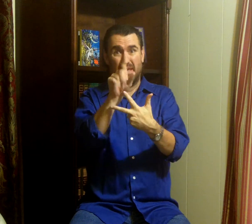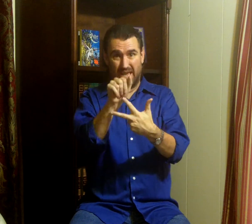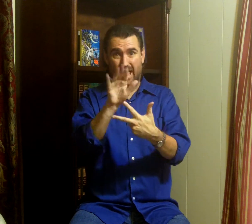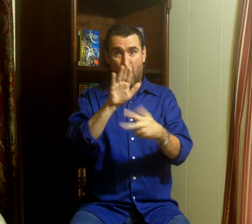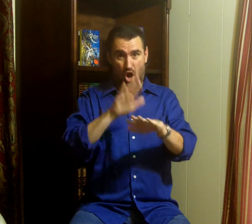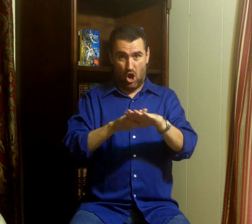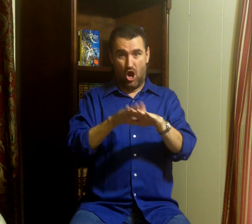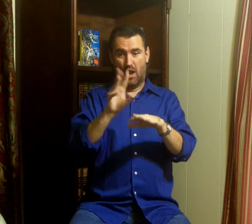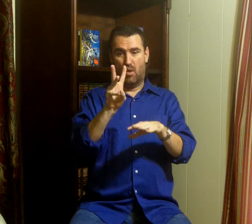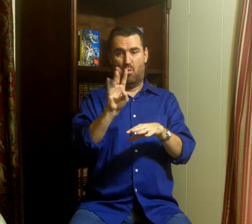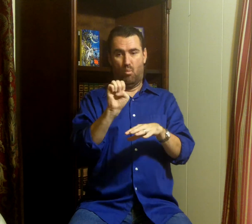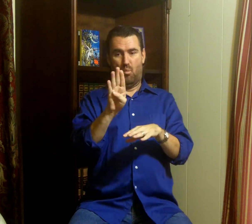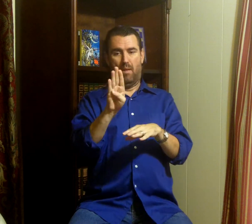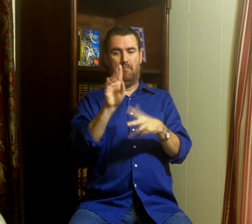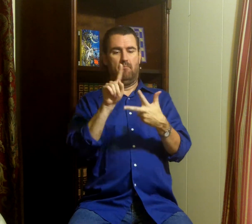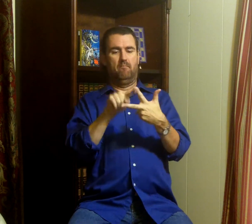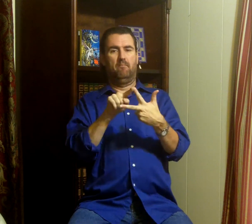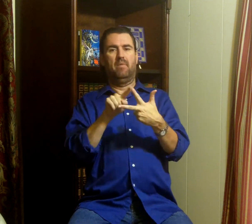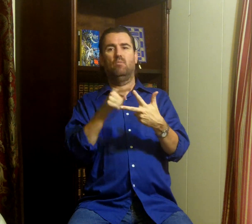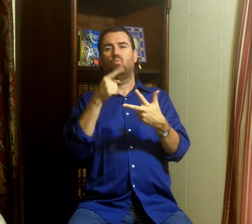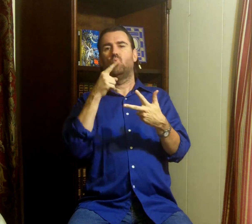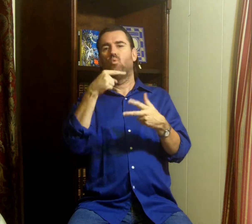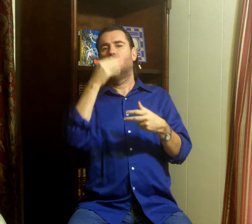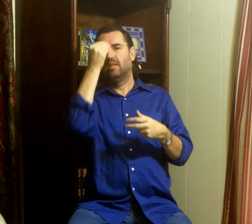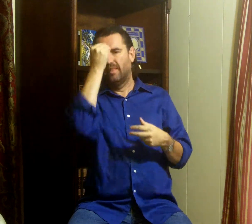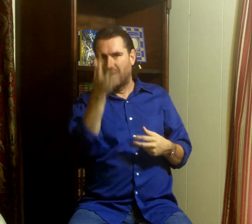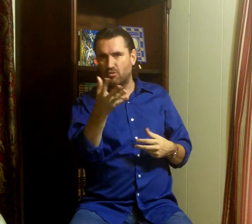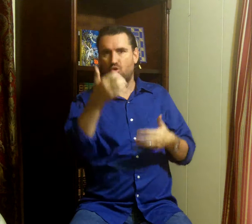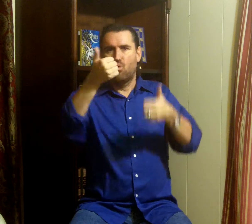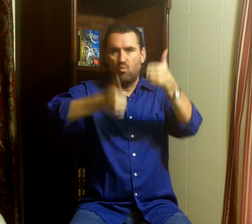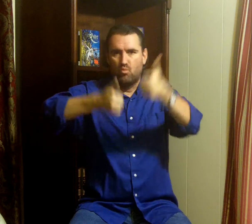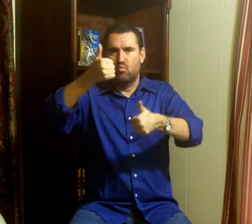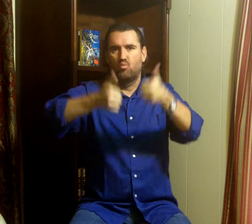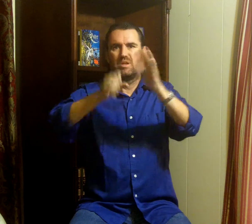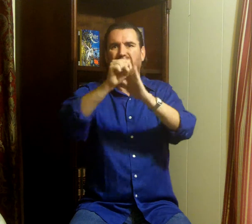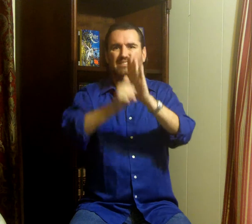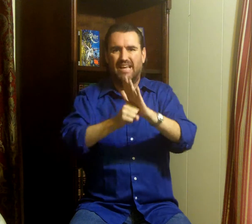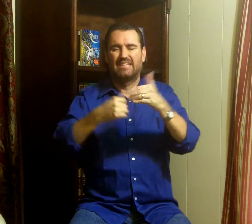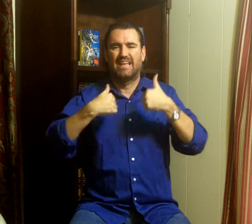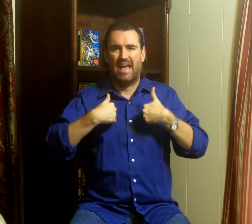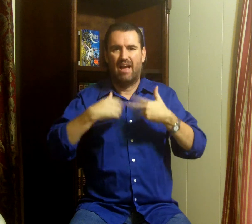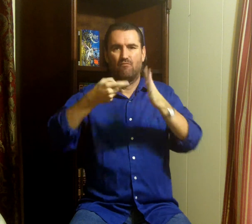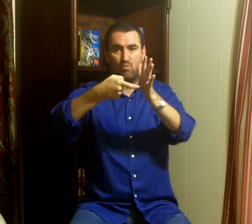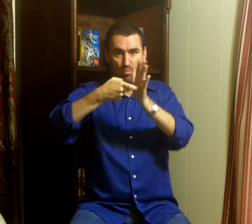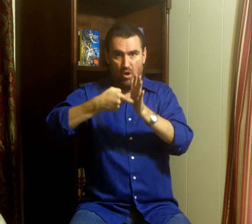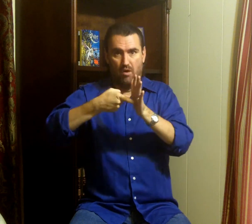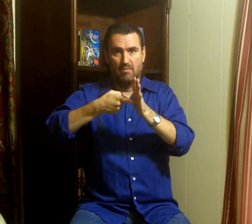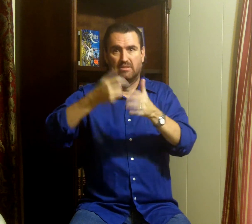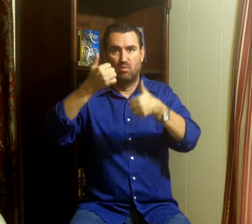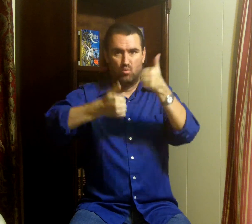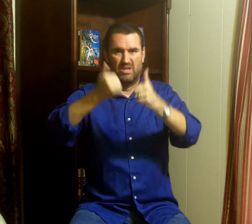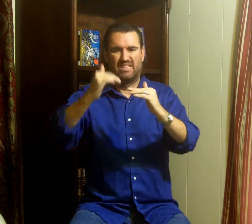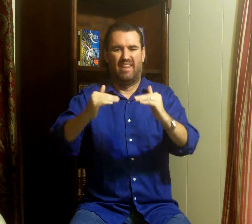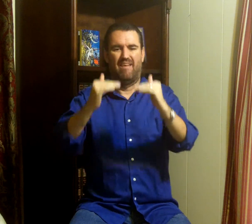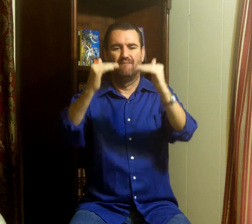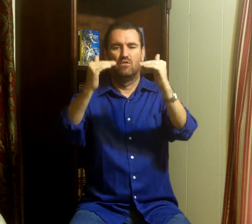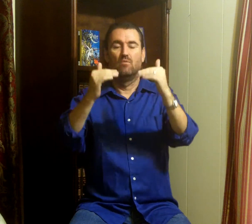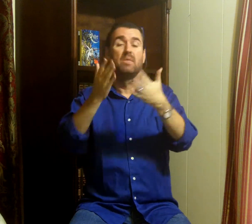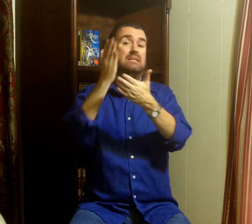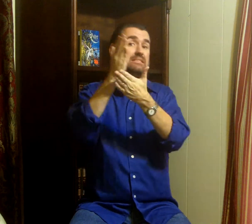to find what states require what levels, because not all states require a 4, by the way. Some states, to work in their K-12s, you can